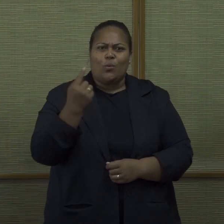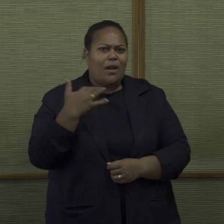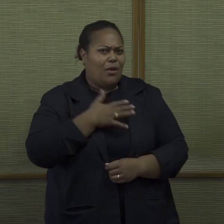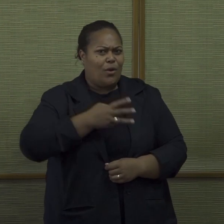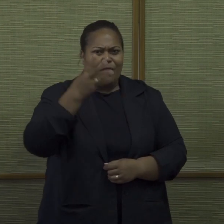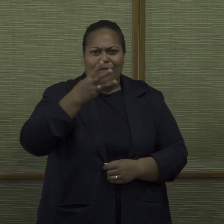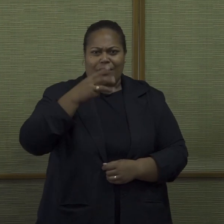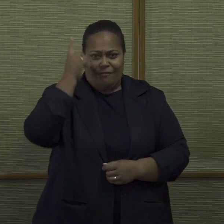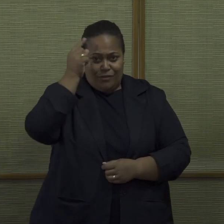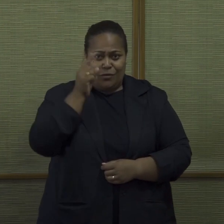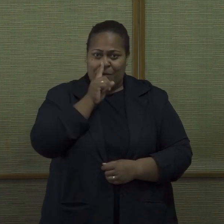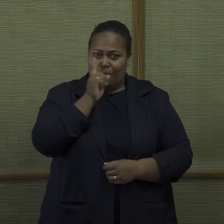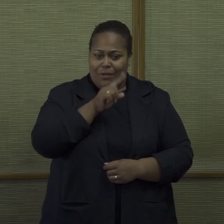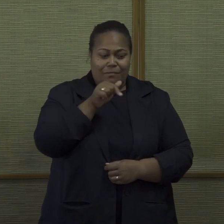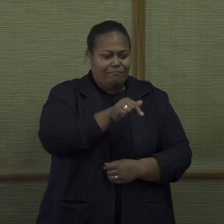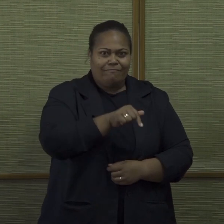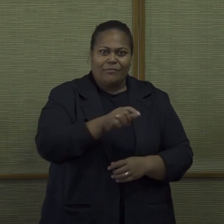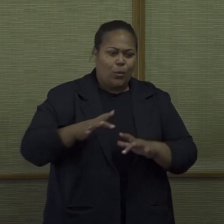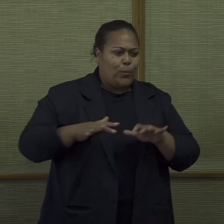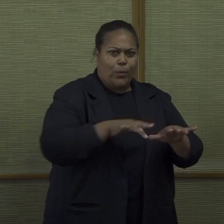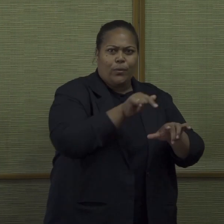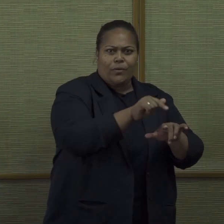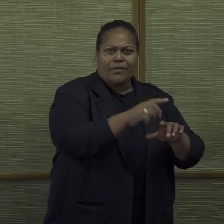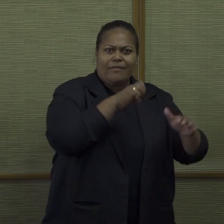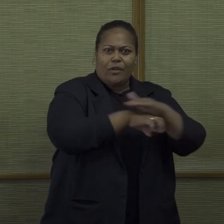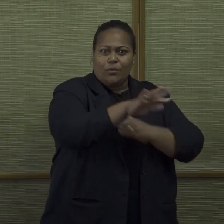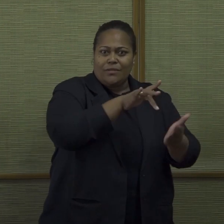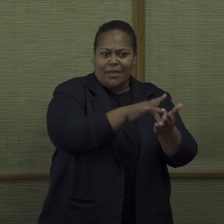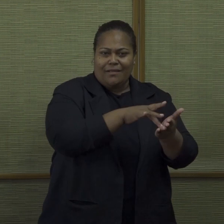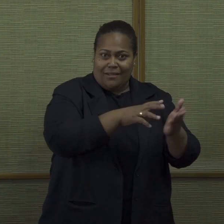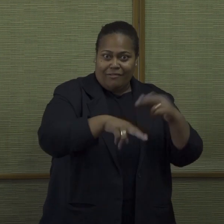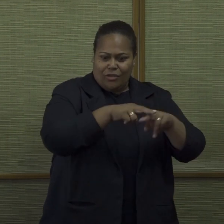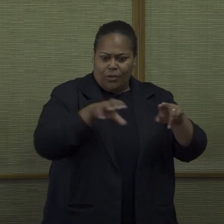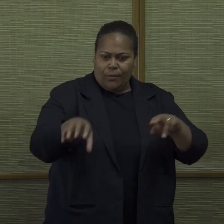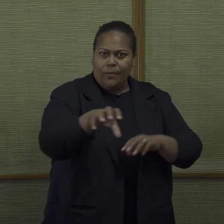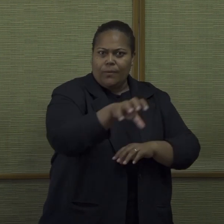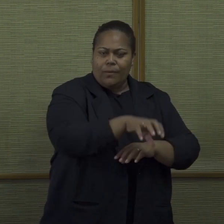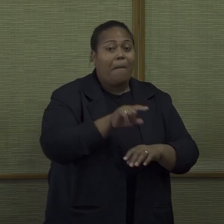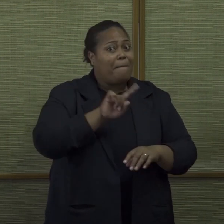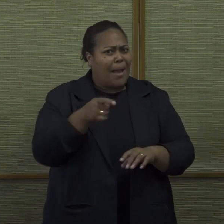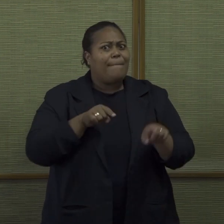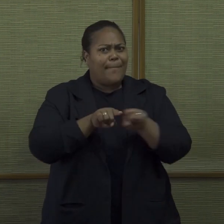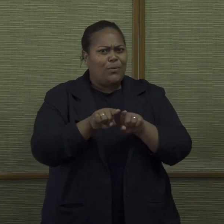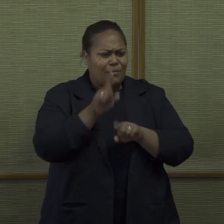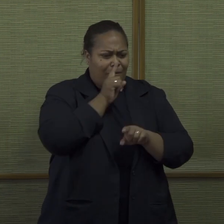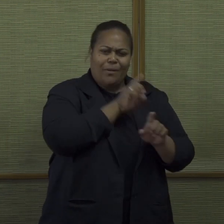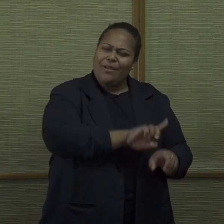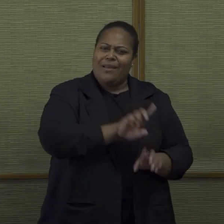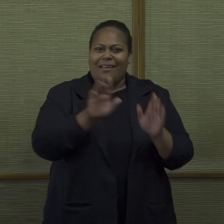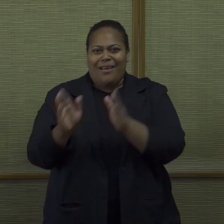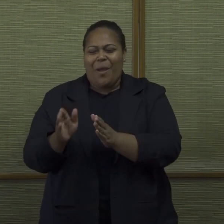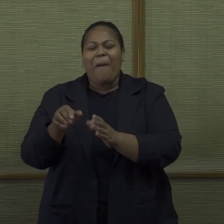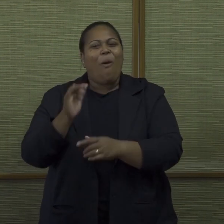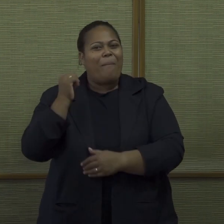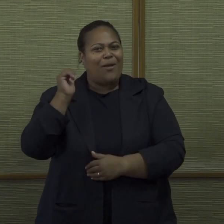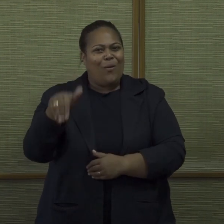16,113 Fijians in the evacuation center across Fiji. While most evacuees are returning home, there has been an increase